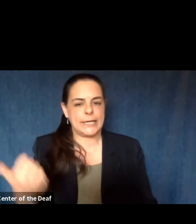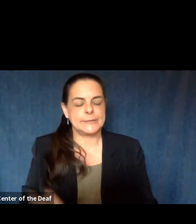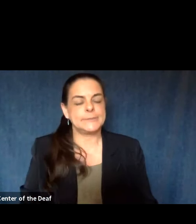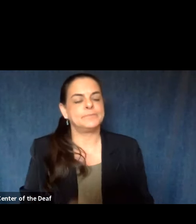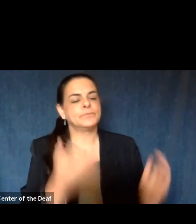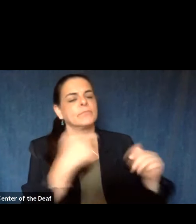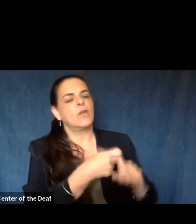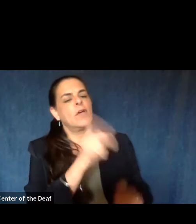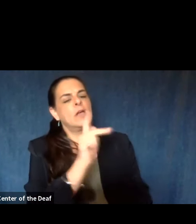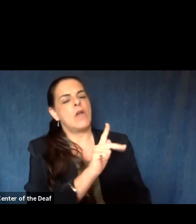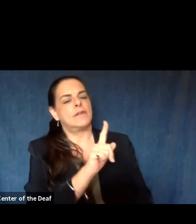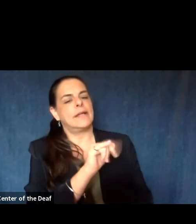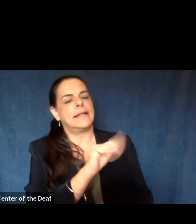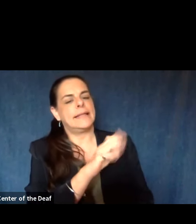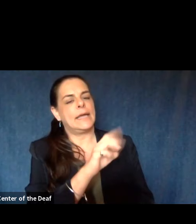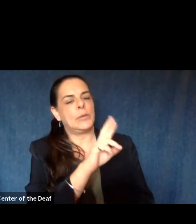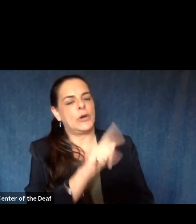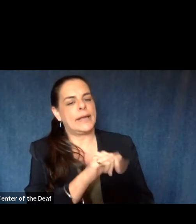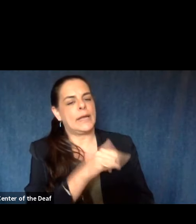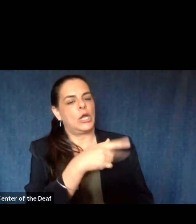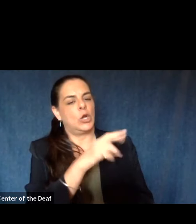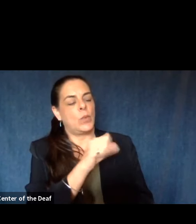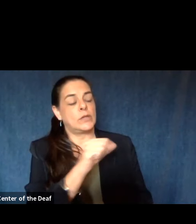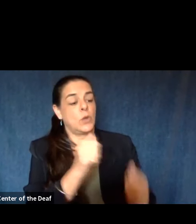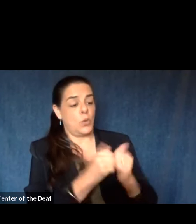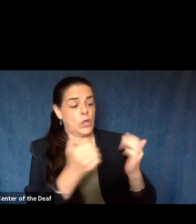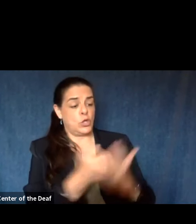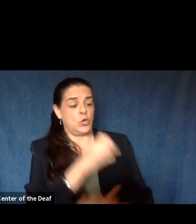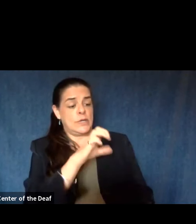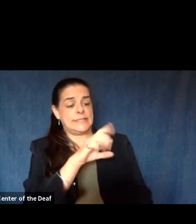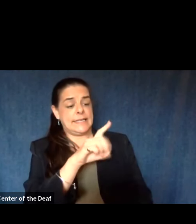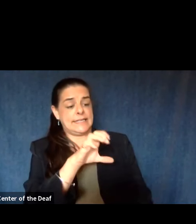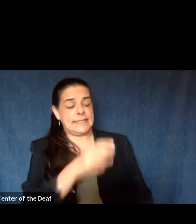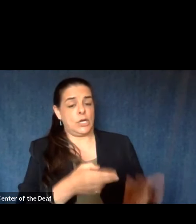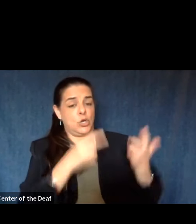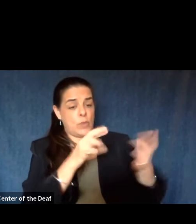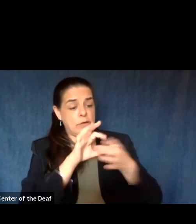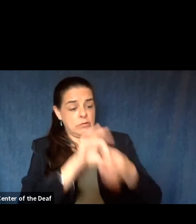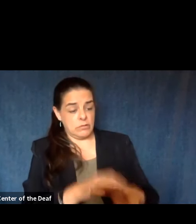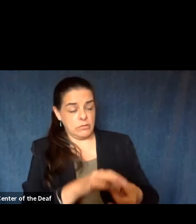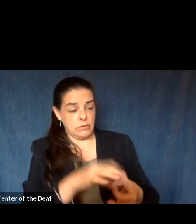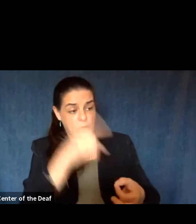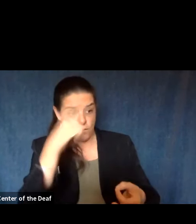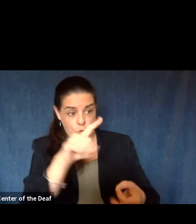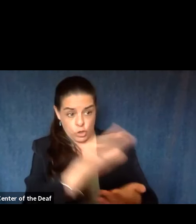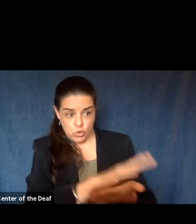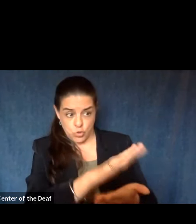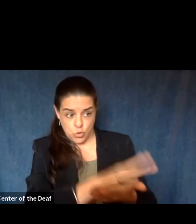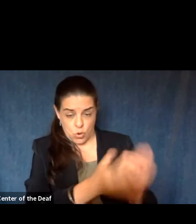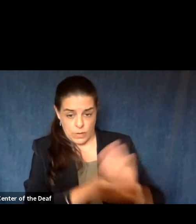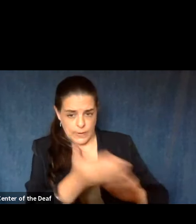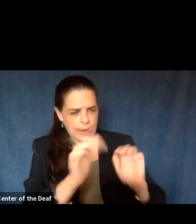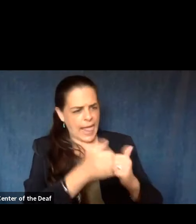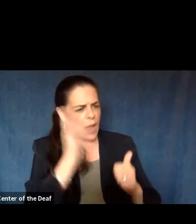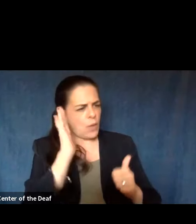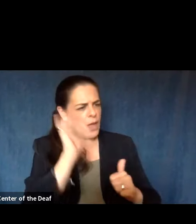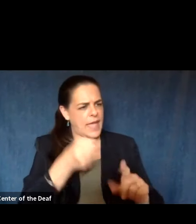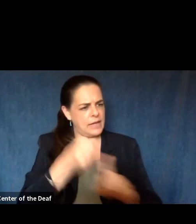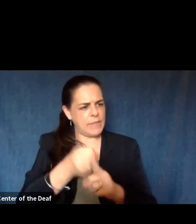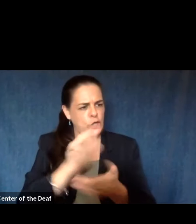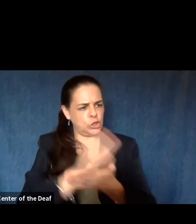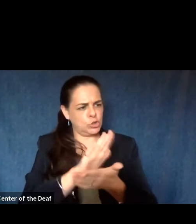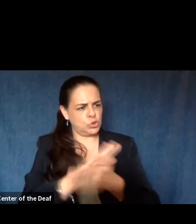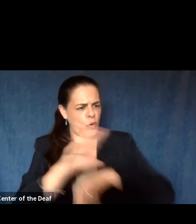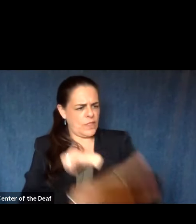Liberty Press, with the new CDC recommendations coming out in regards to school operations, how will this impact the school season this